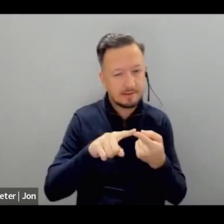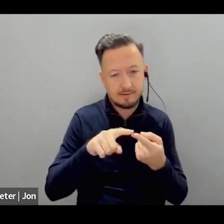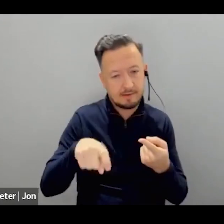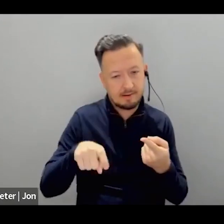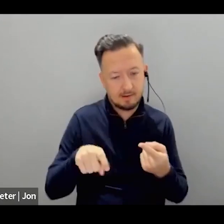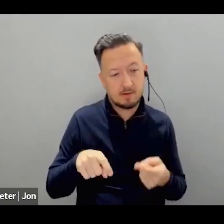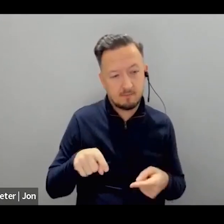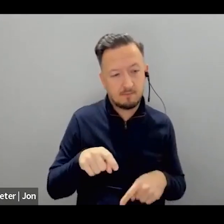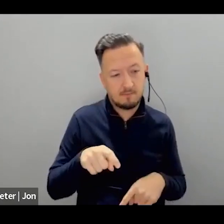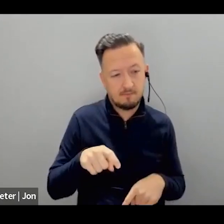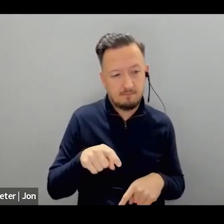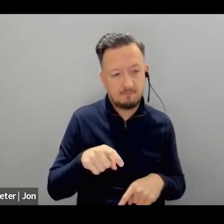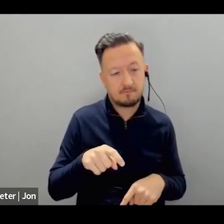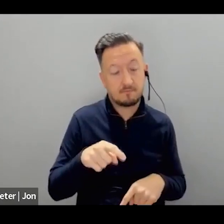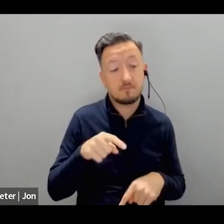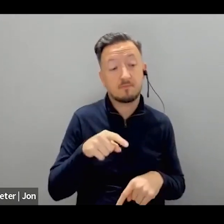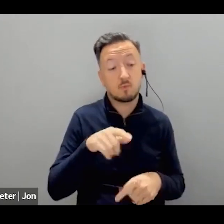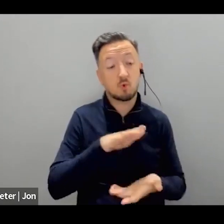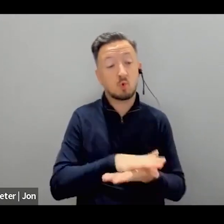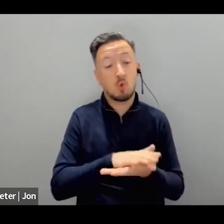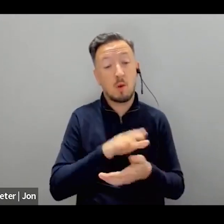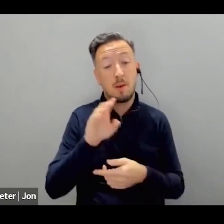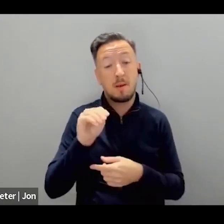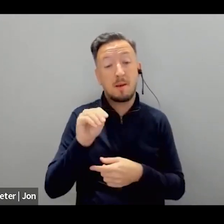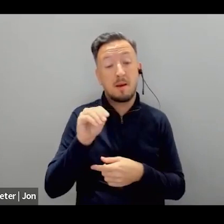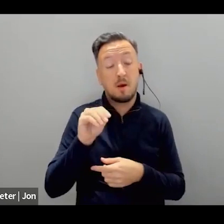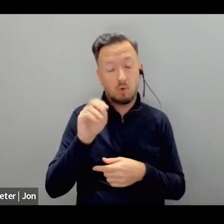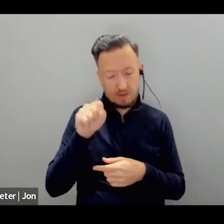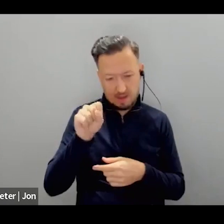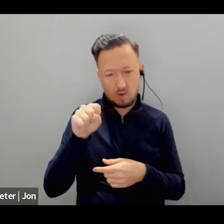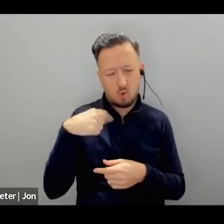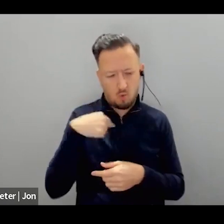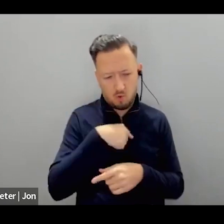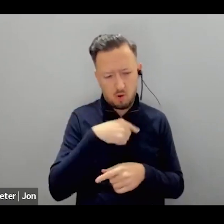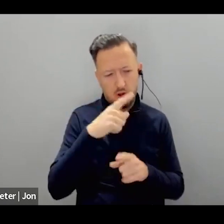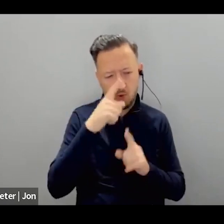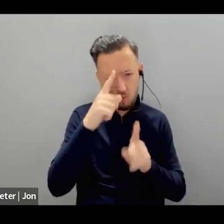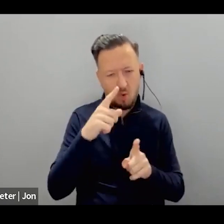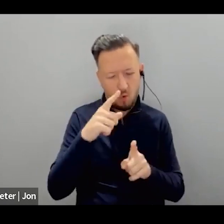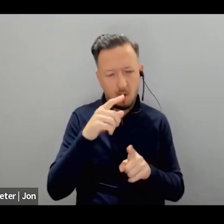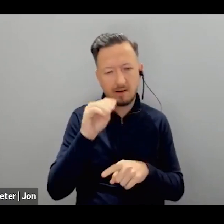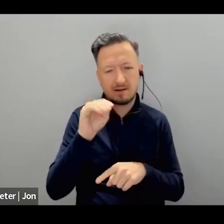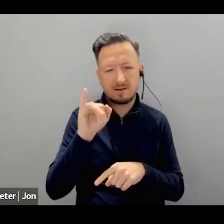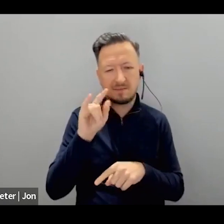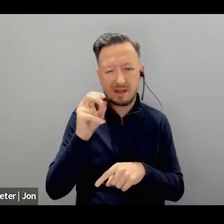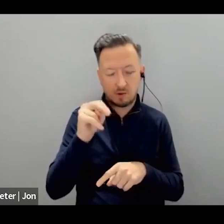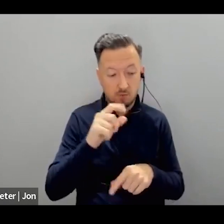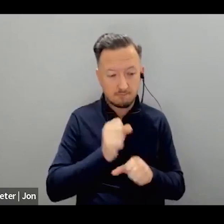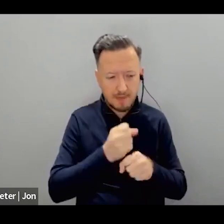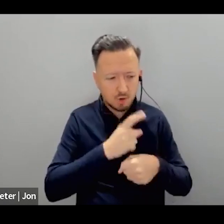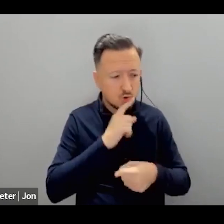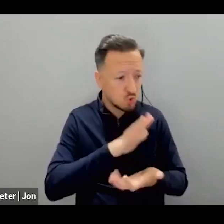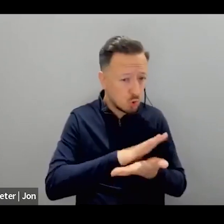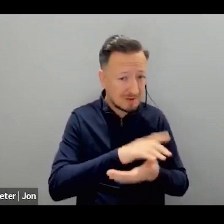of mitigation for our schools, we will absolutely pursue the mitigation efforts needed to ensure that our schools are safe for